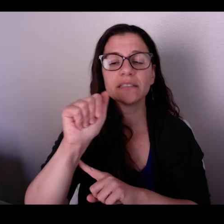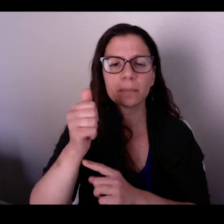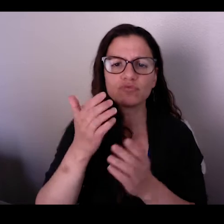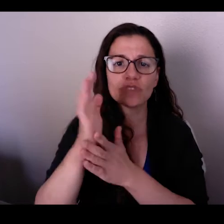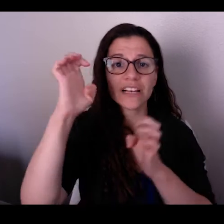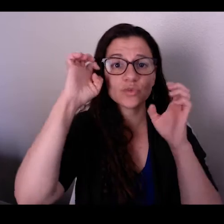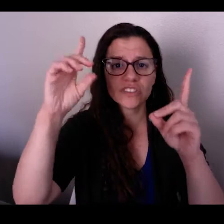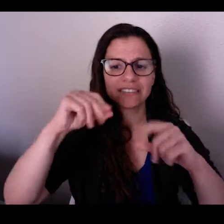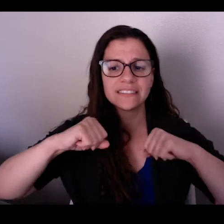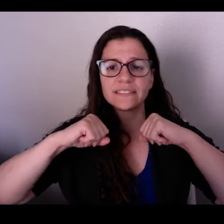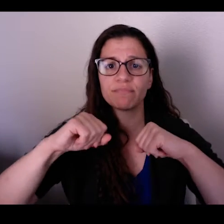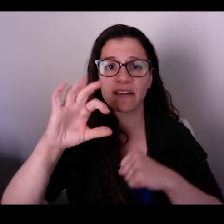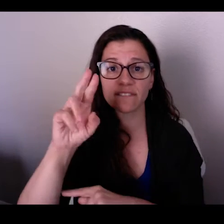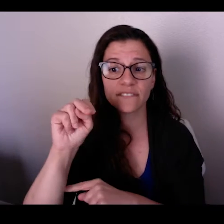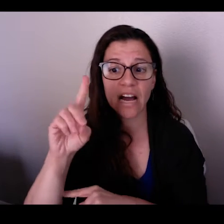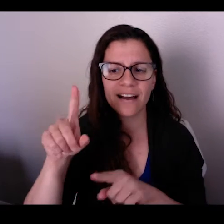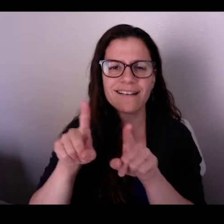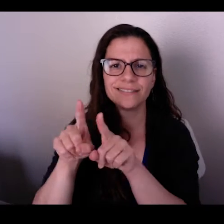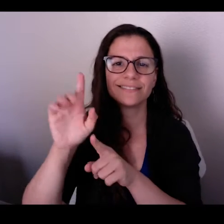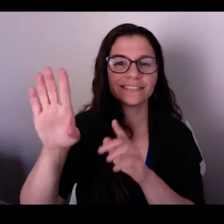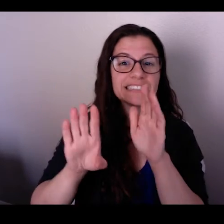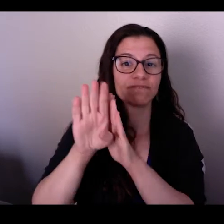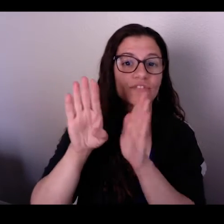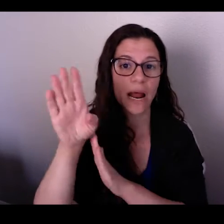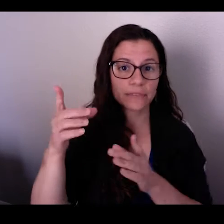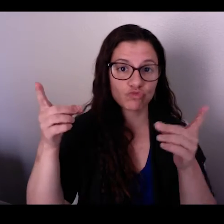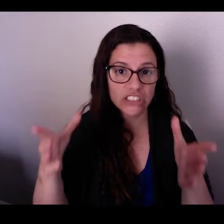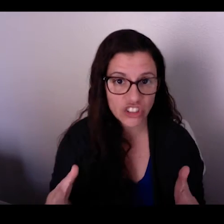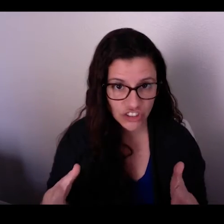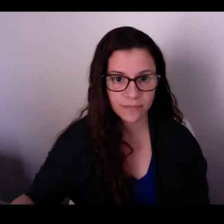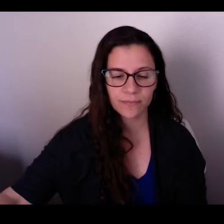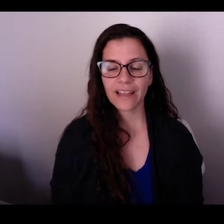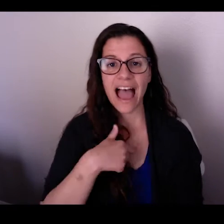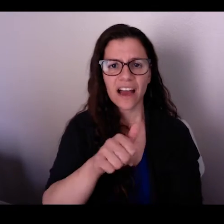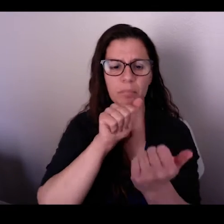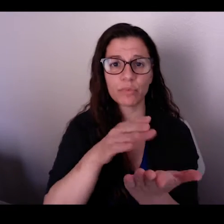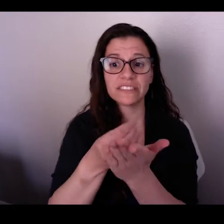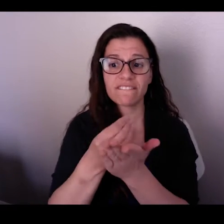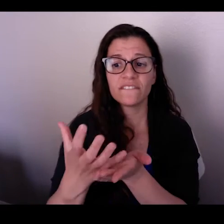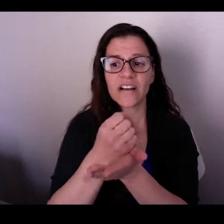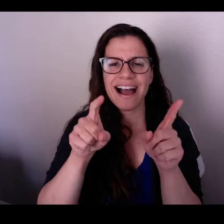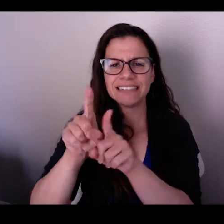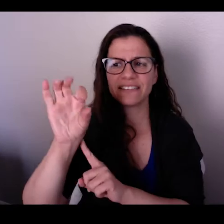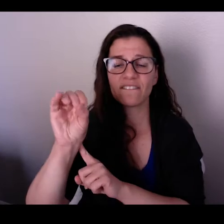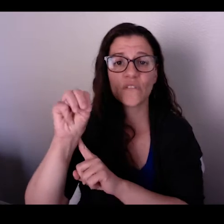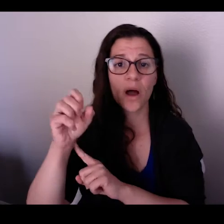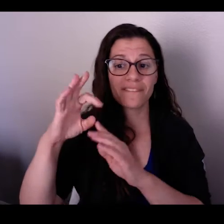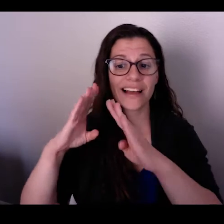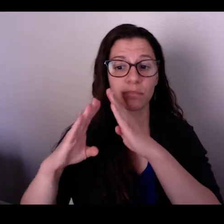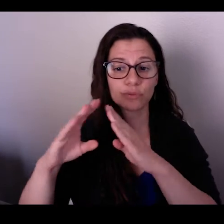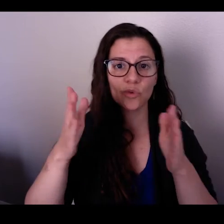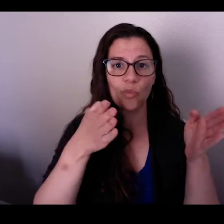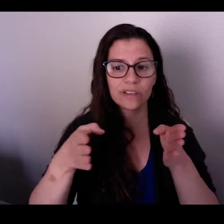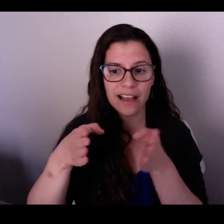with Disability Rights Education and Defense Fund as their development director. I approach fundraising as a form